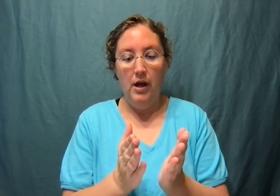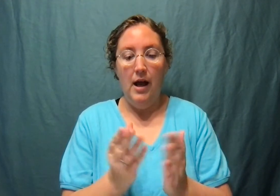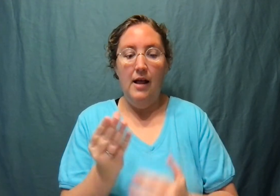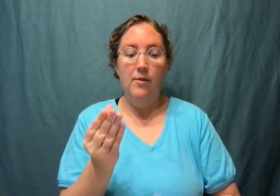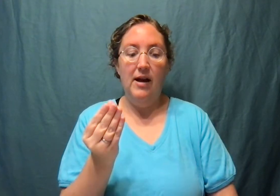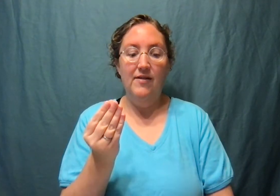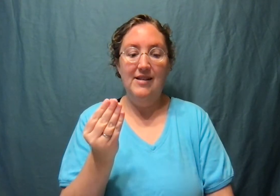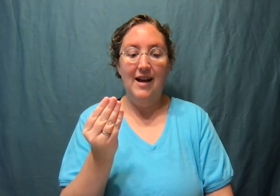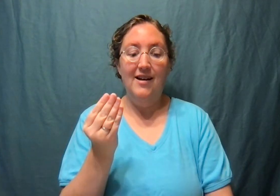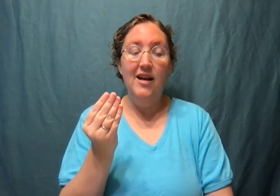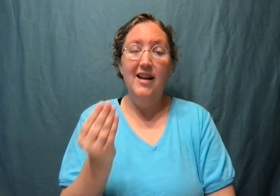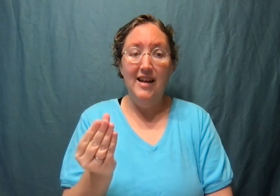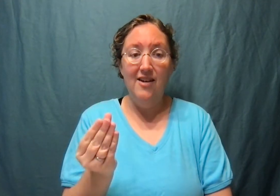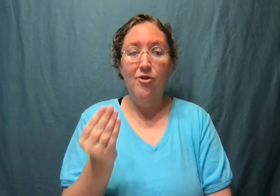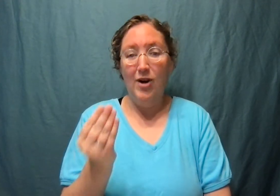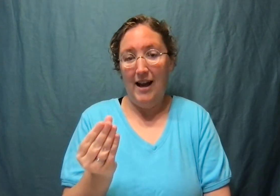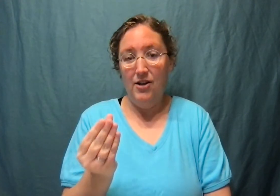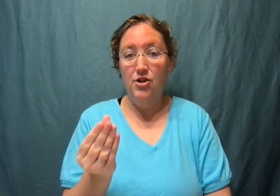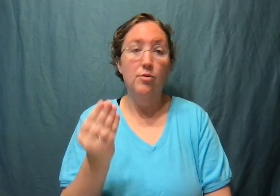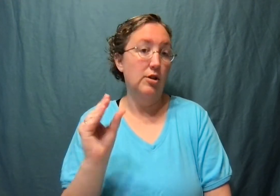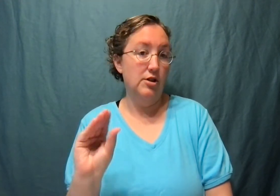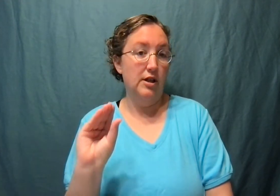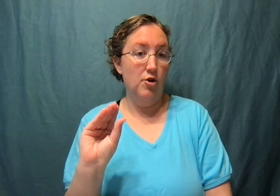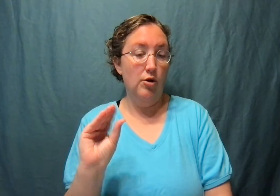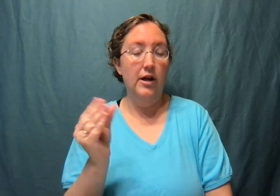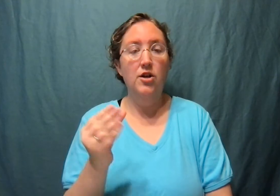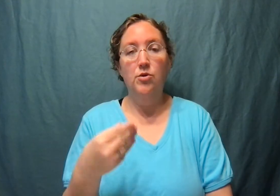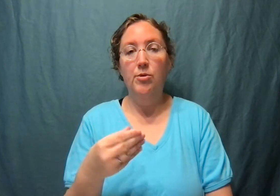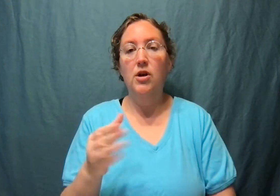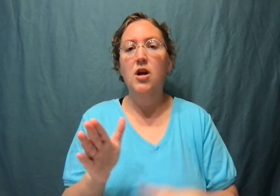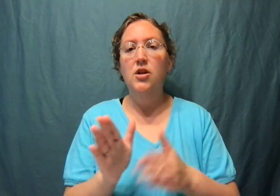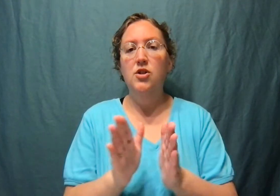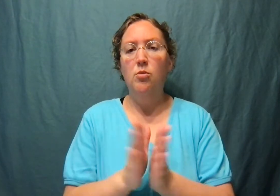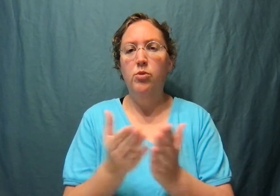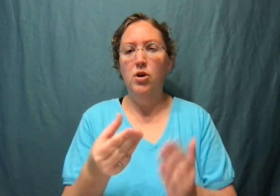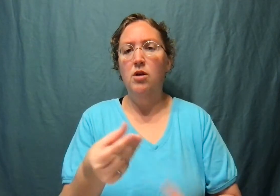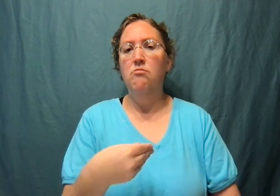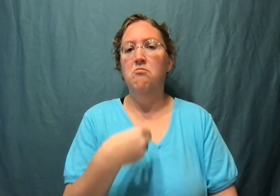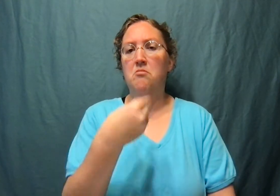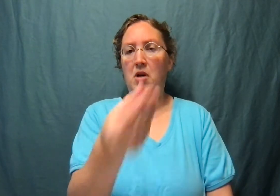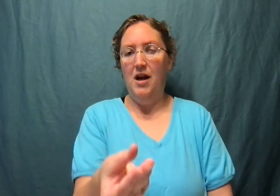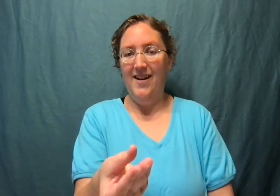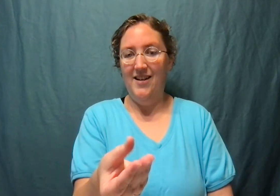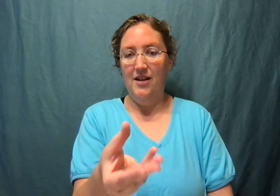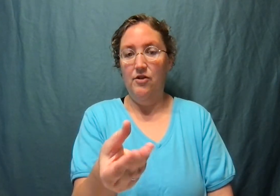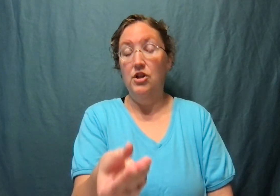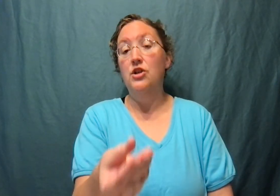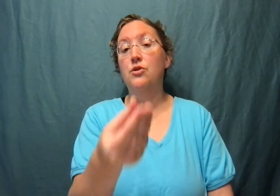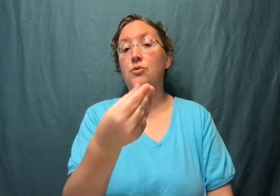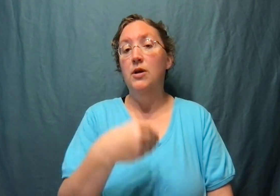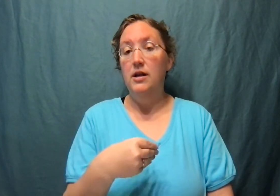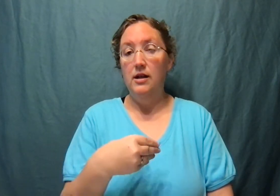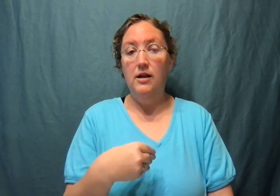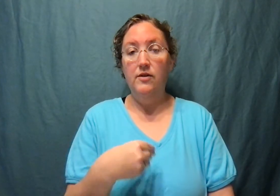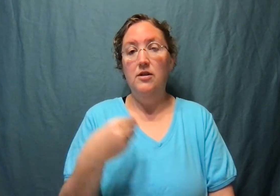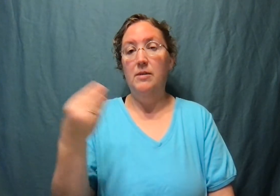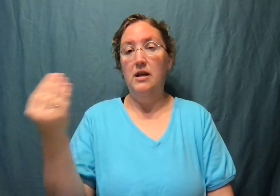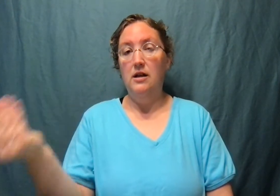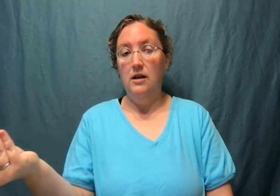and then we have the sign give or hand to. Looks like you're holding on to a book. So, book, give it to you, give it to me, give